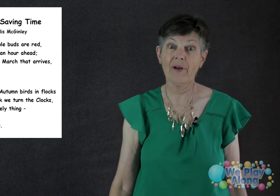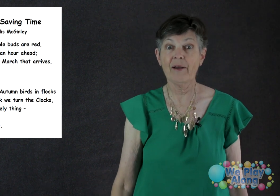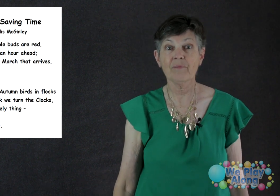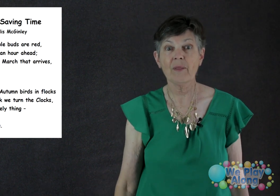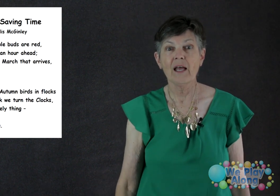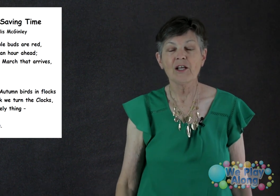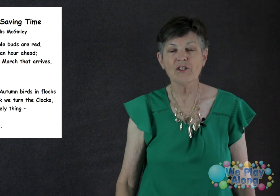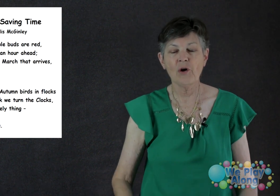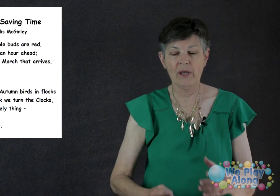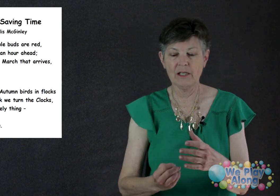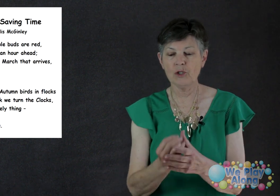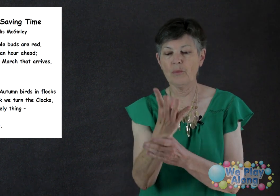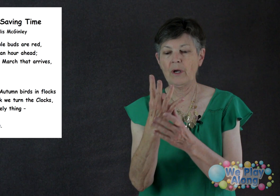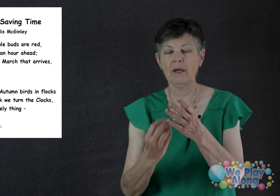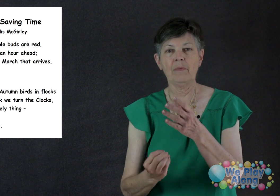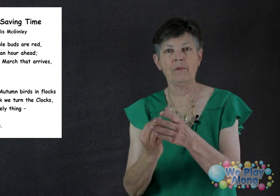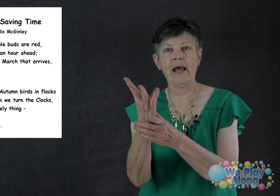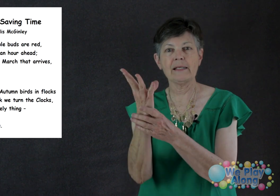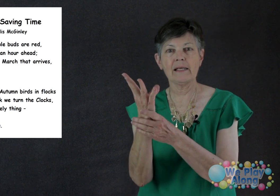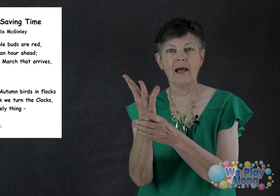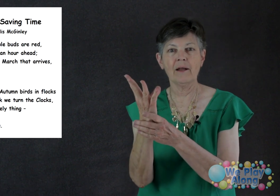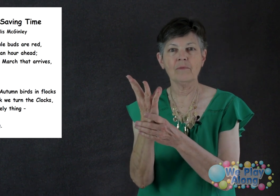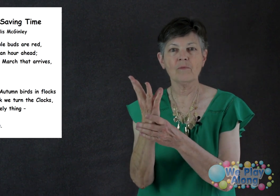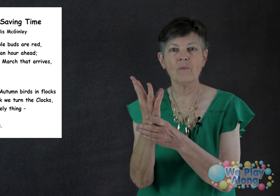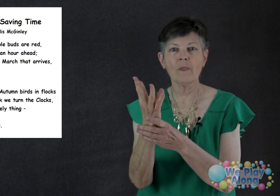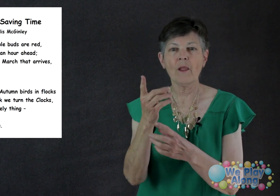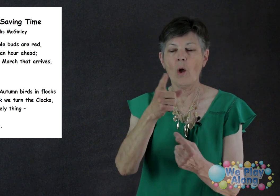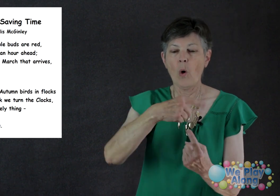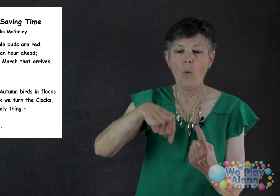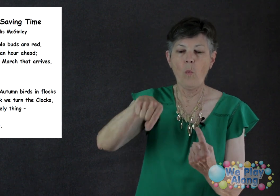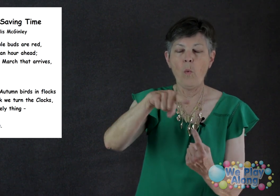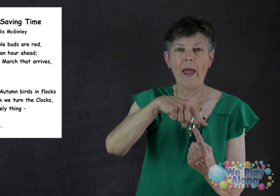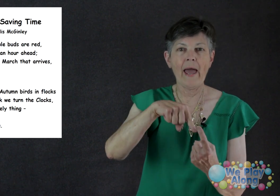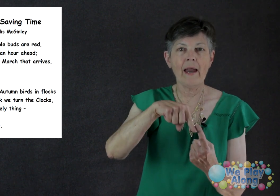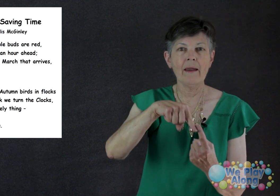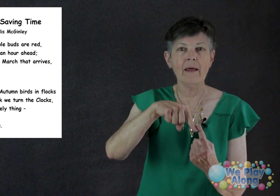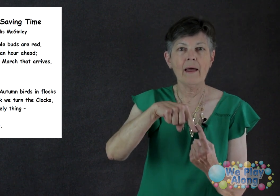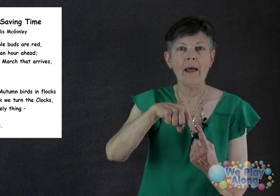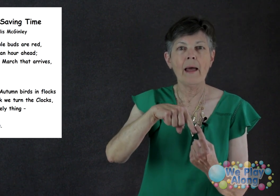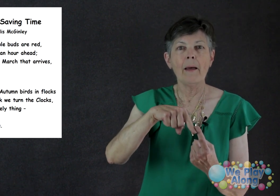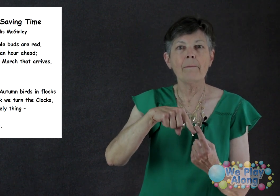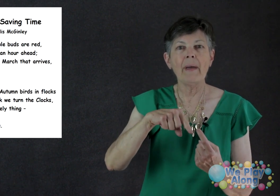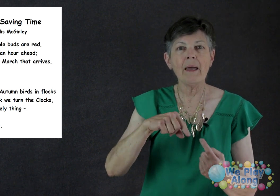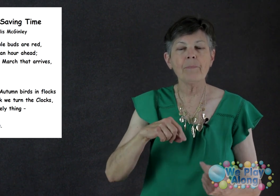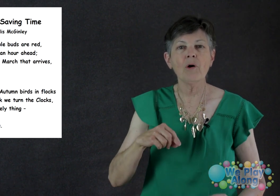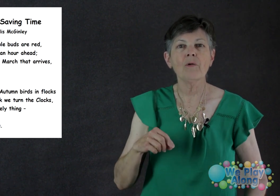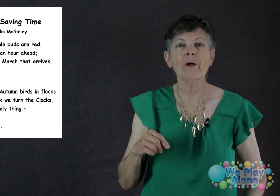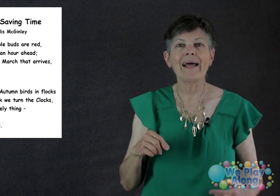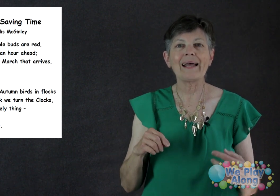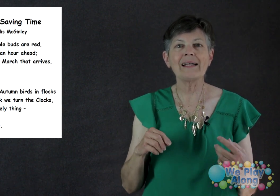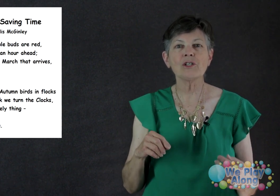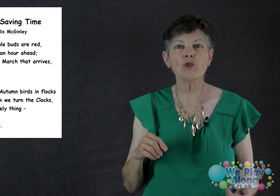Okay? So in spring, remember that sign, when maple, it's a